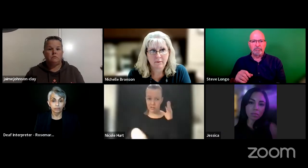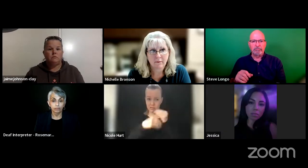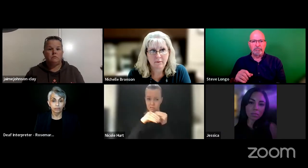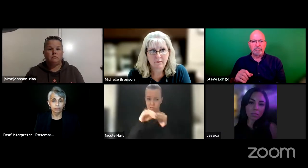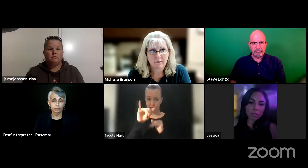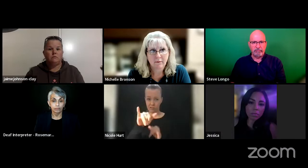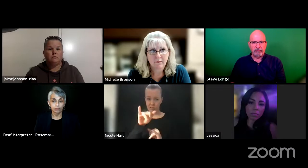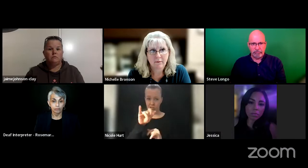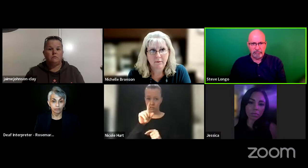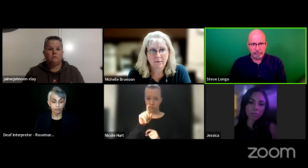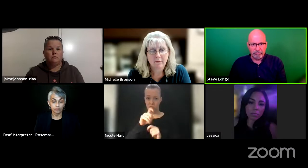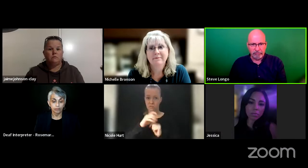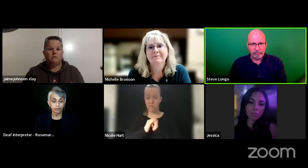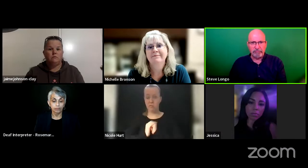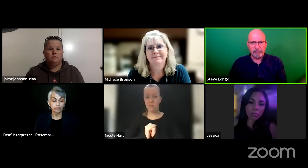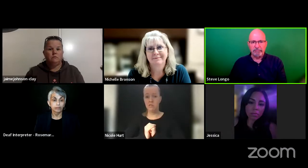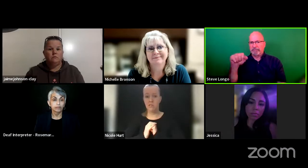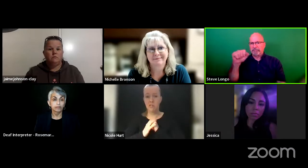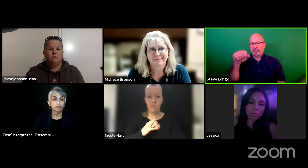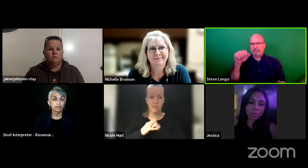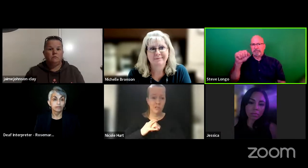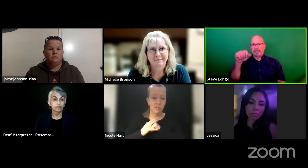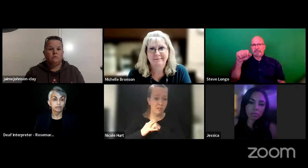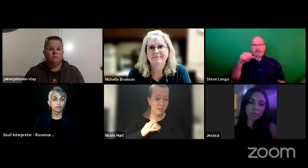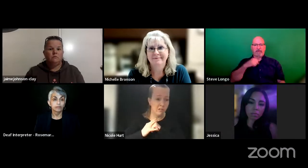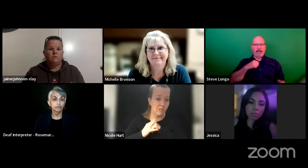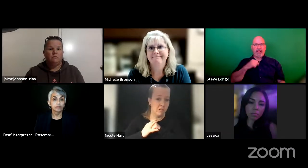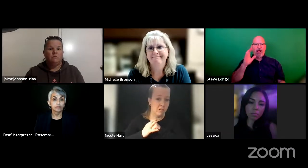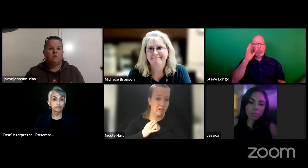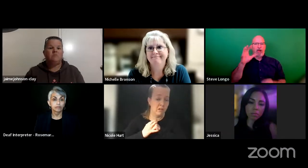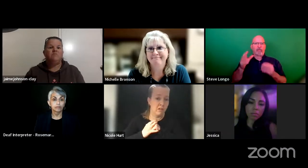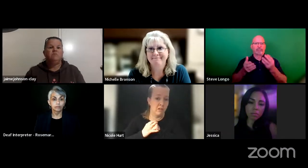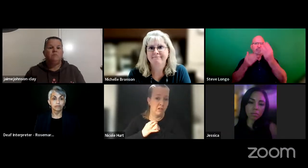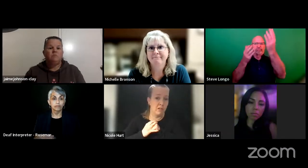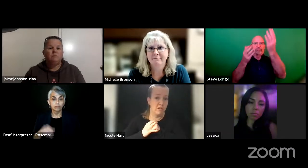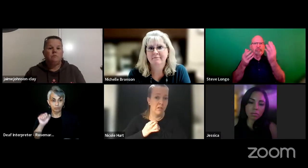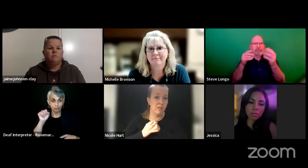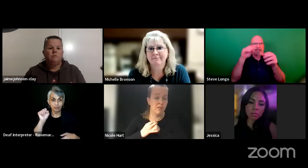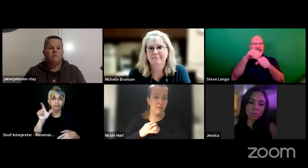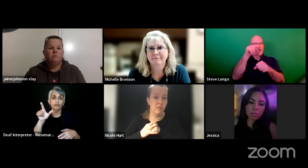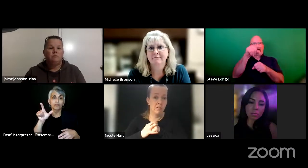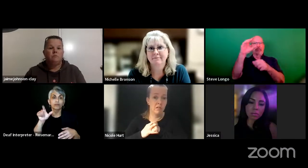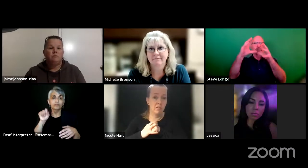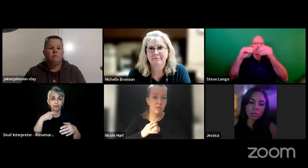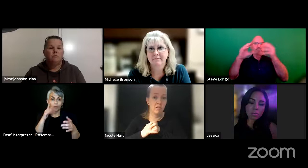agenda. And I'm just wondering if that needs to appear here on the agenda.